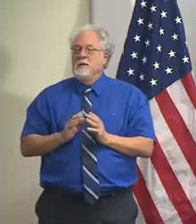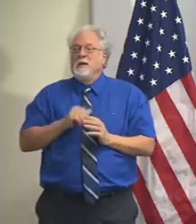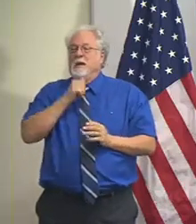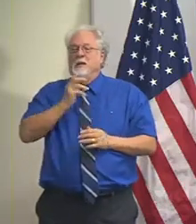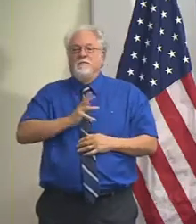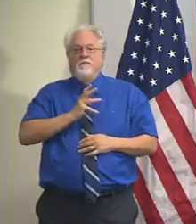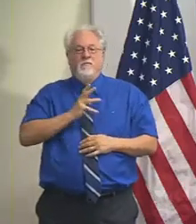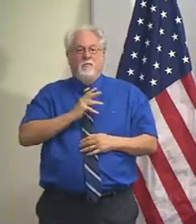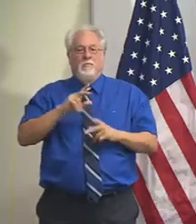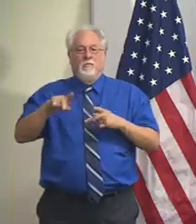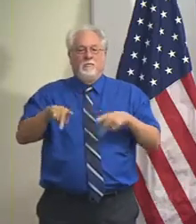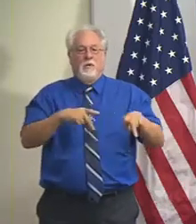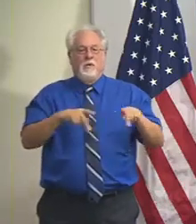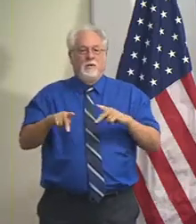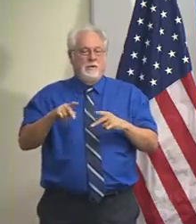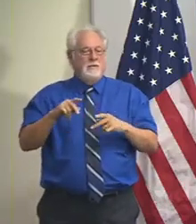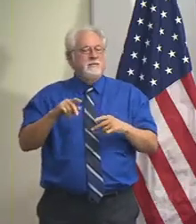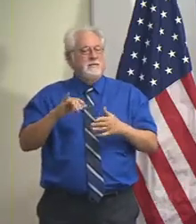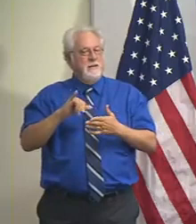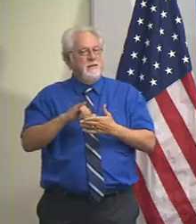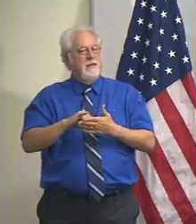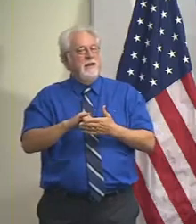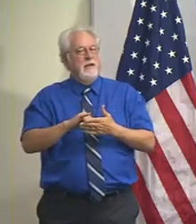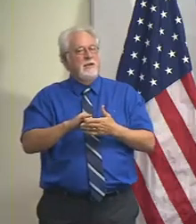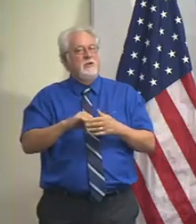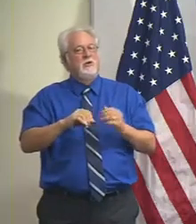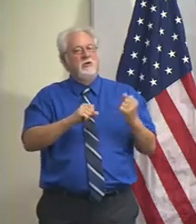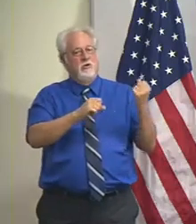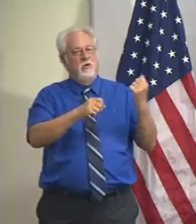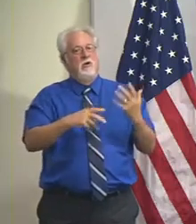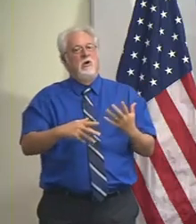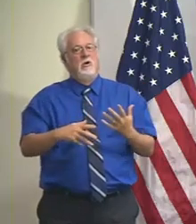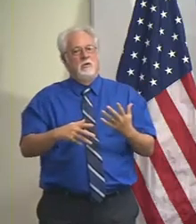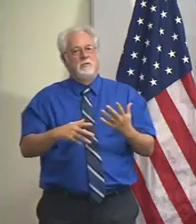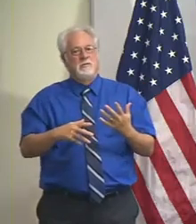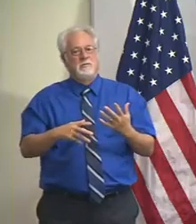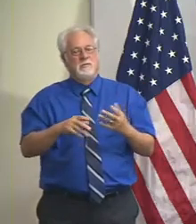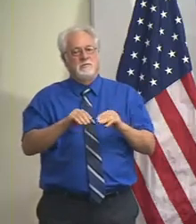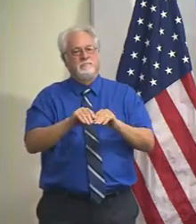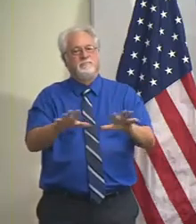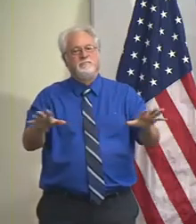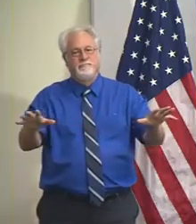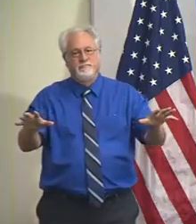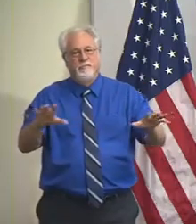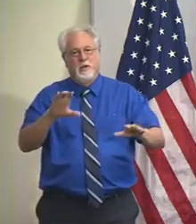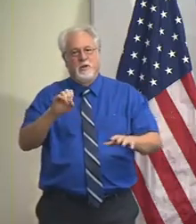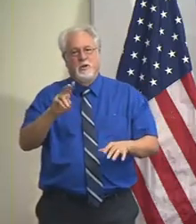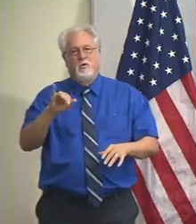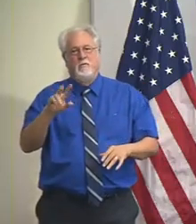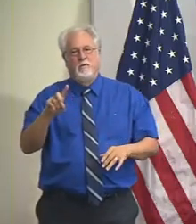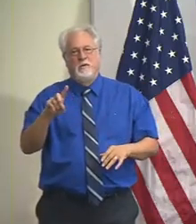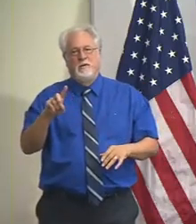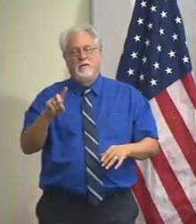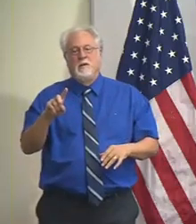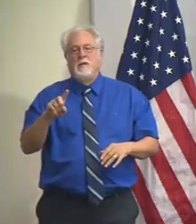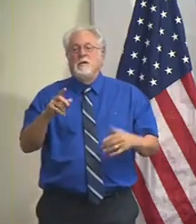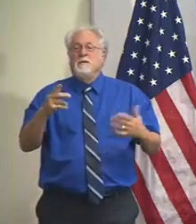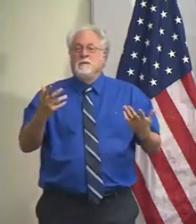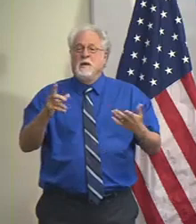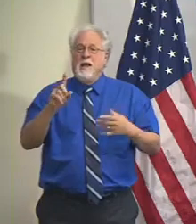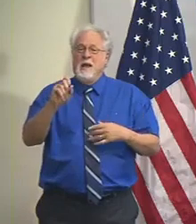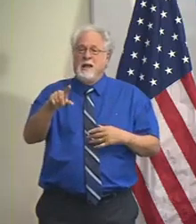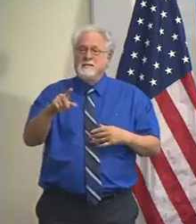informal functions that to a very large degree drive transmission of COVID. And so we're